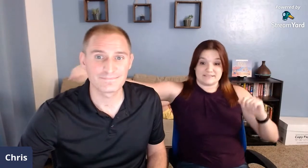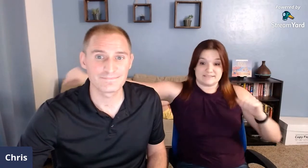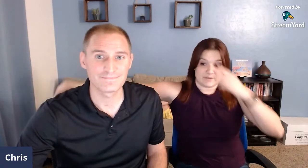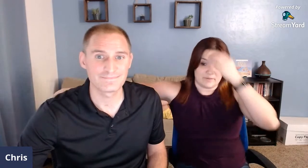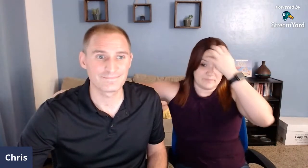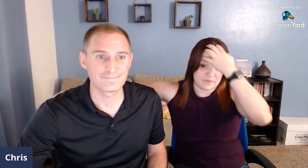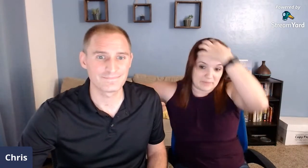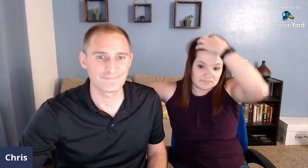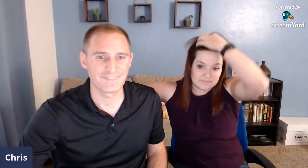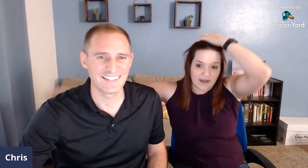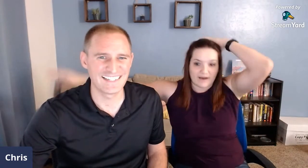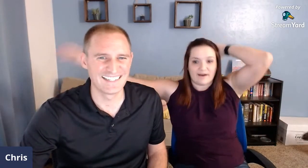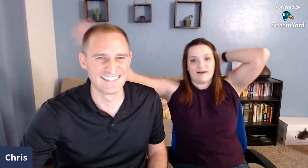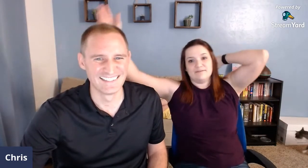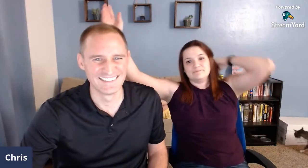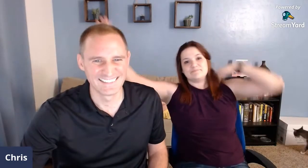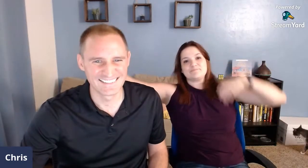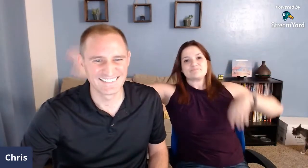professional bias. There we go. Okay.